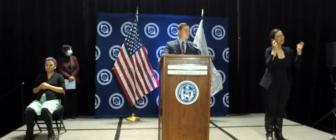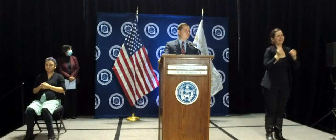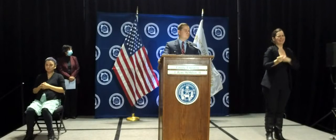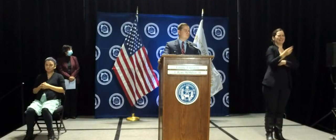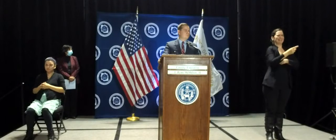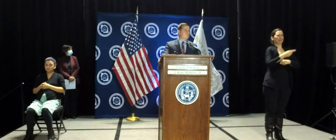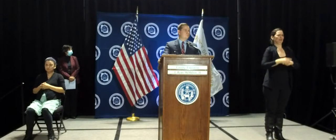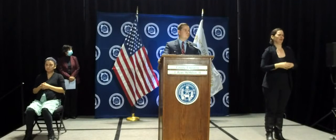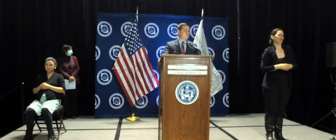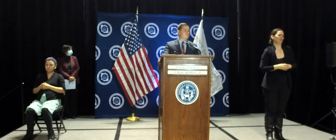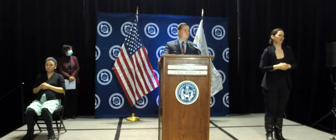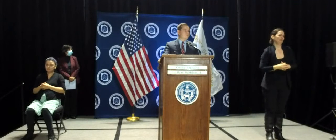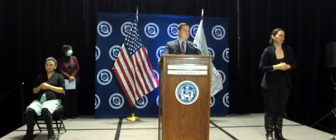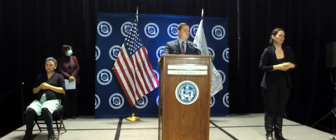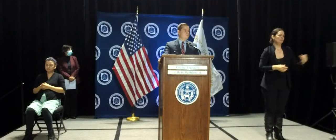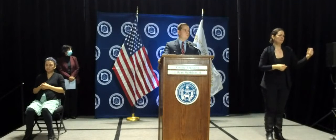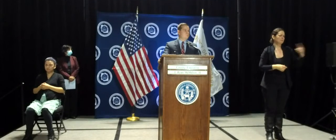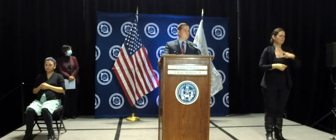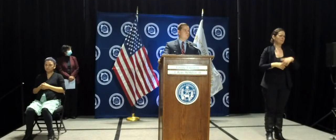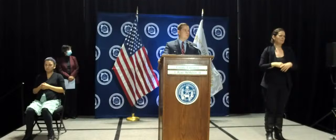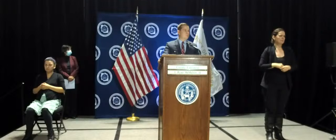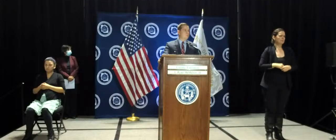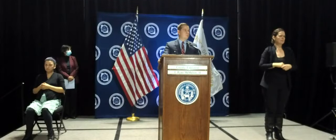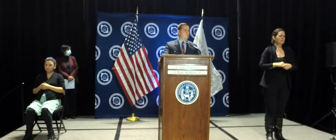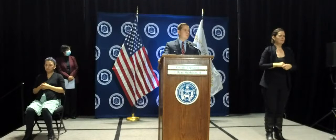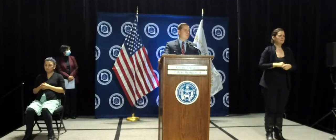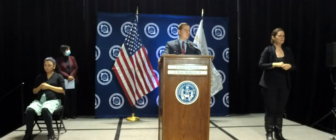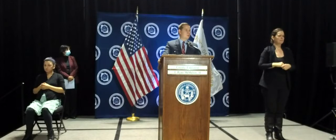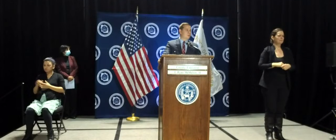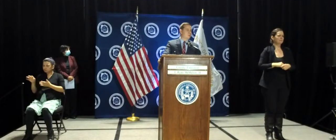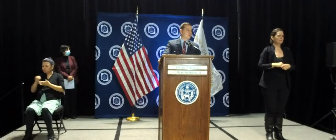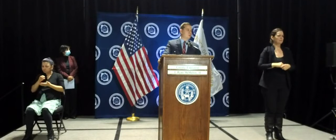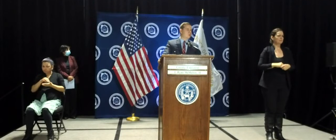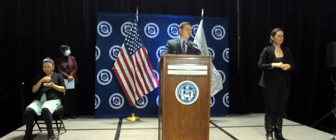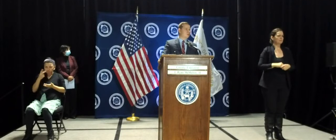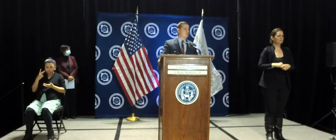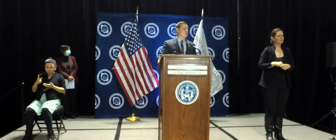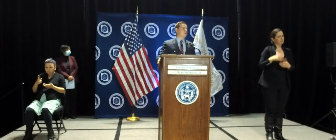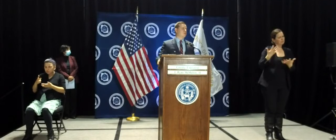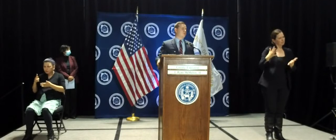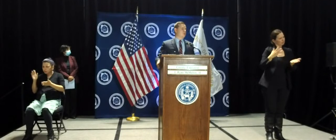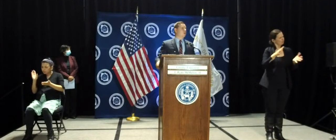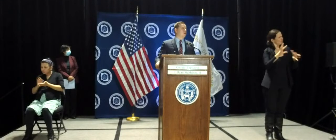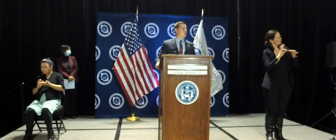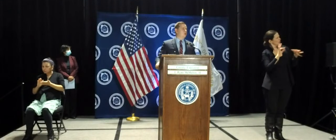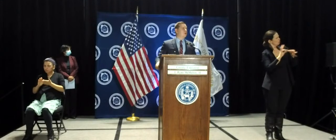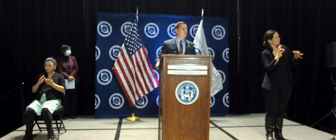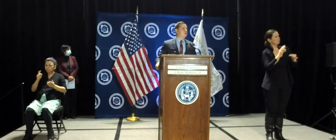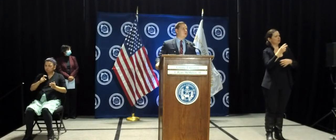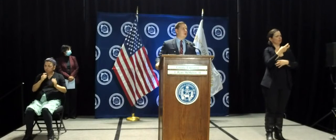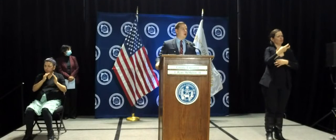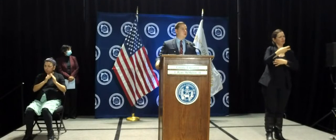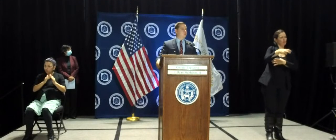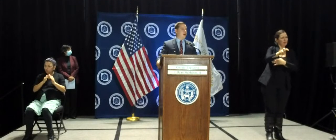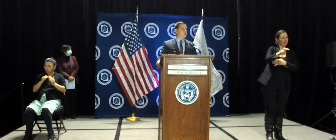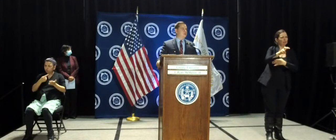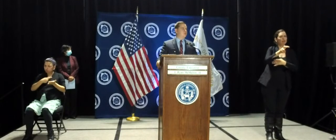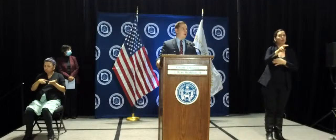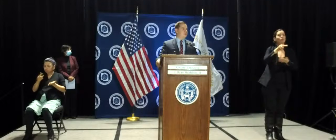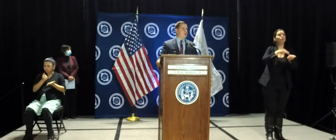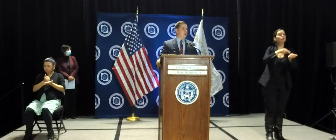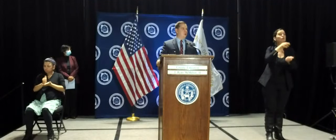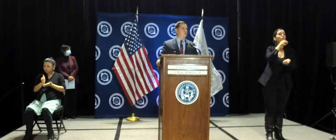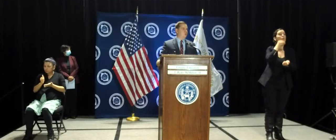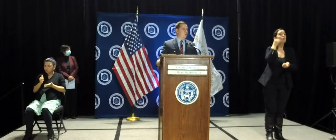transitional nursing home facility that you proposed is moving along. Are you hearing positive or negative on that? Yeah, I heard some